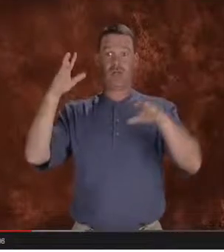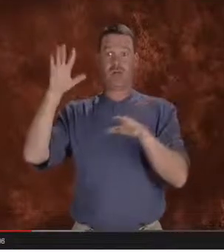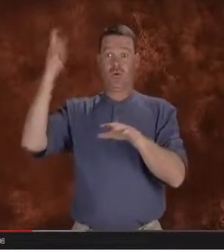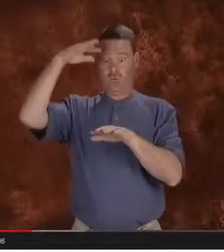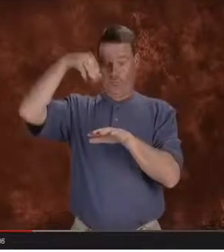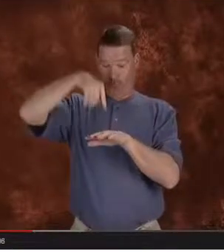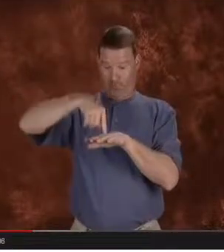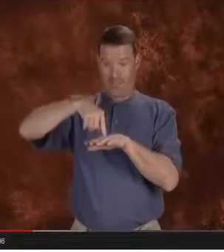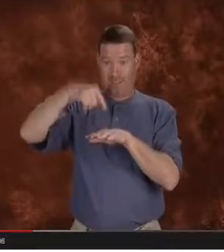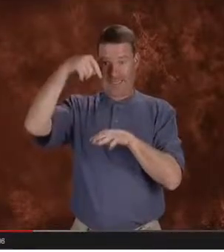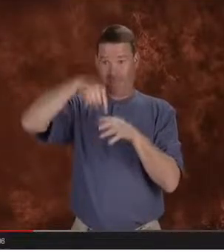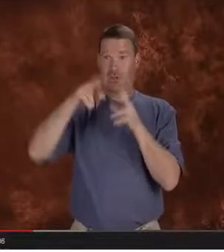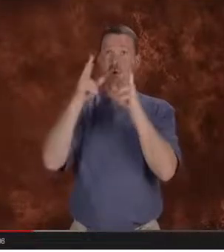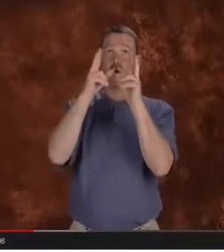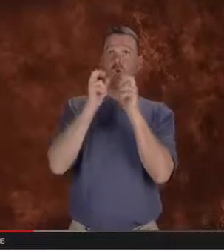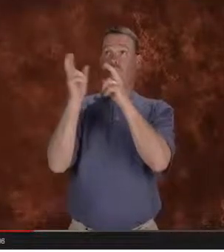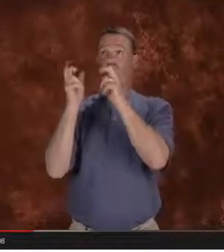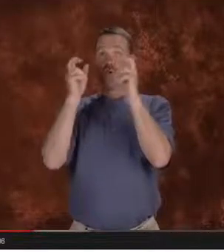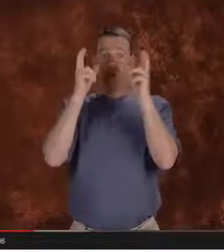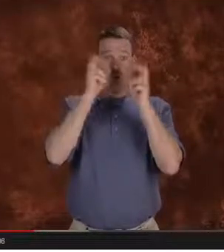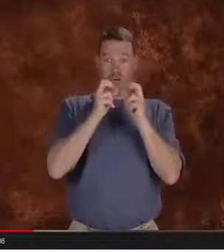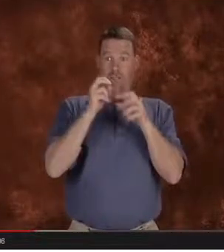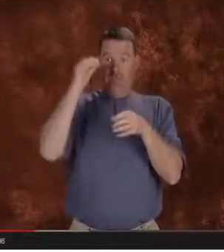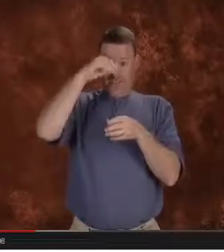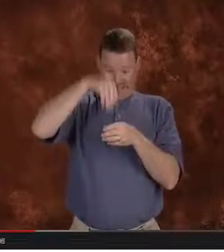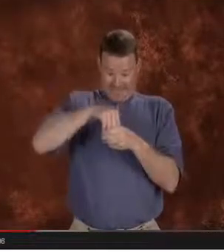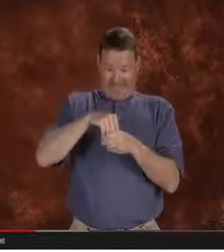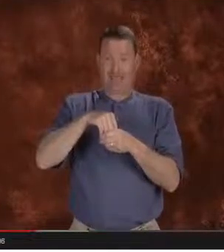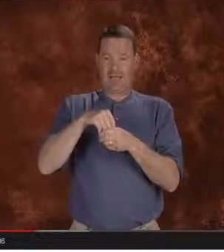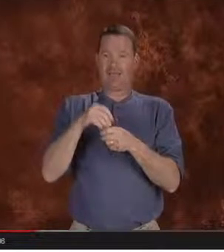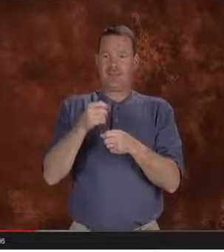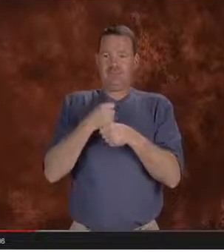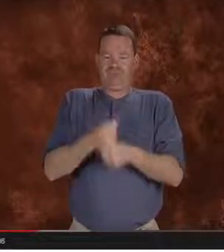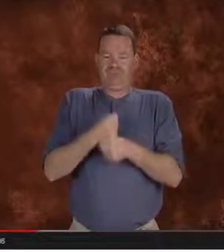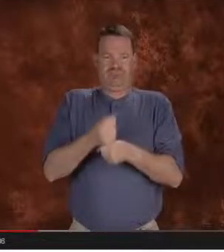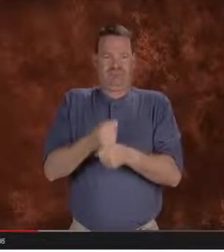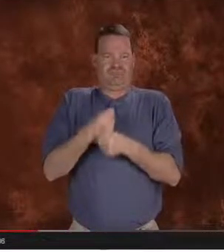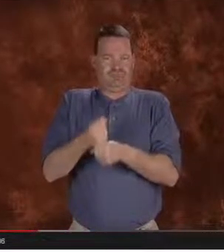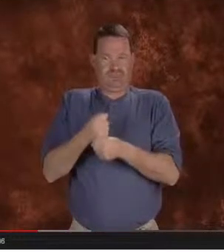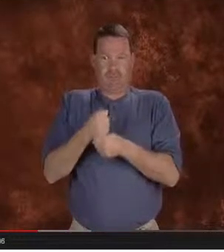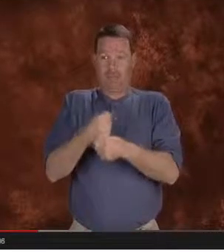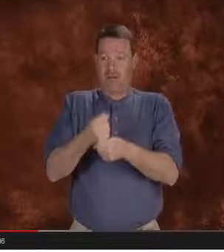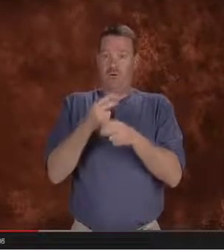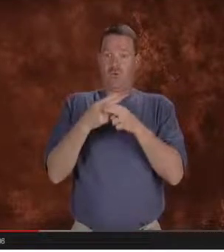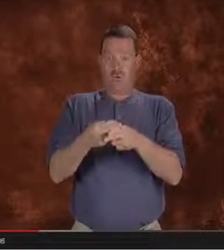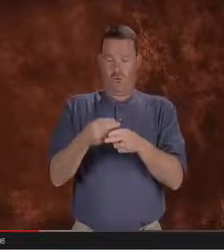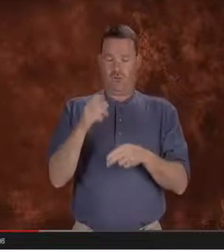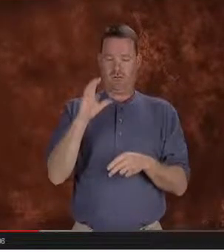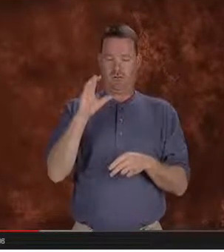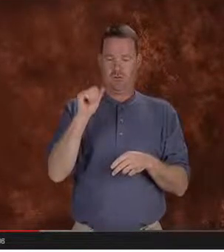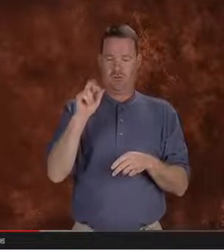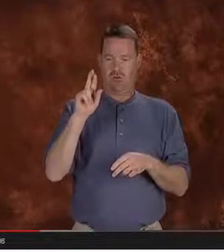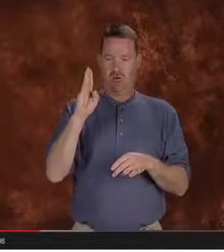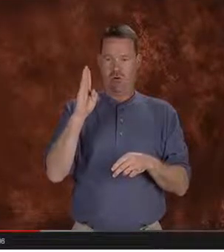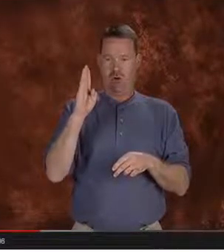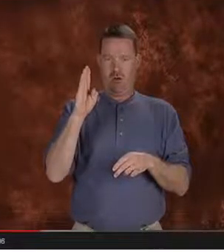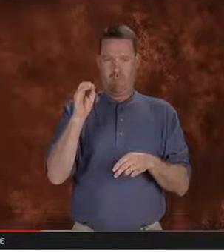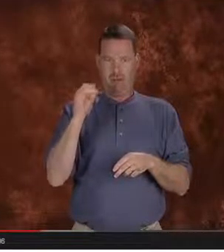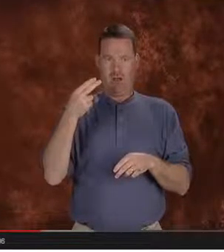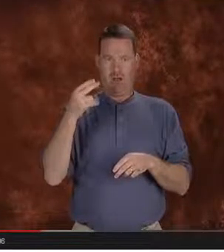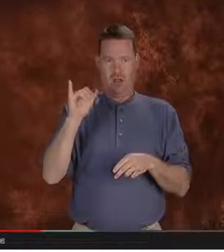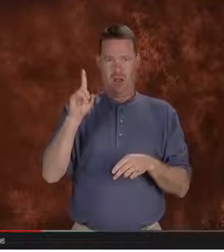exhale carbon dioxide, CO2. The plants then absorb the CO2 and use that to